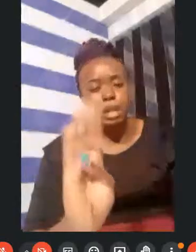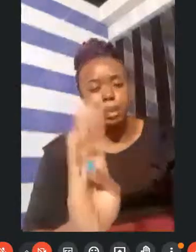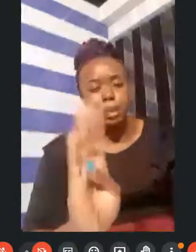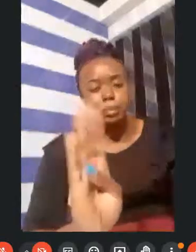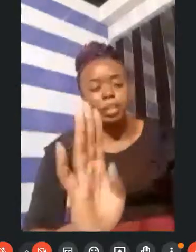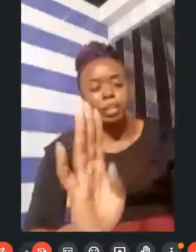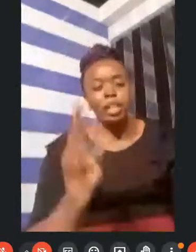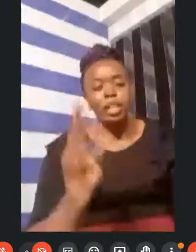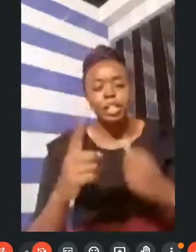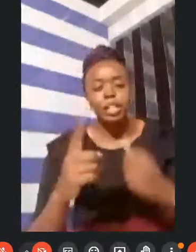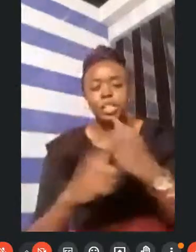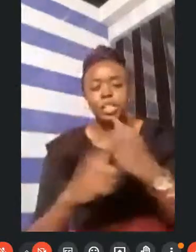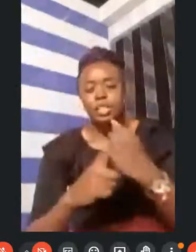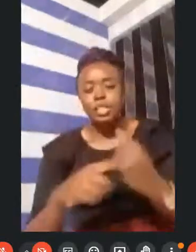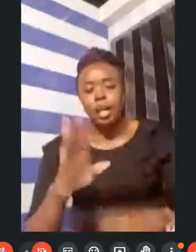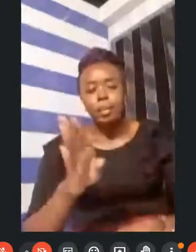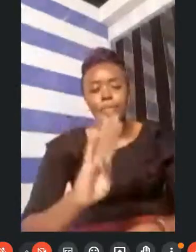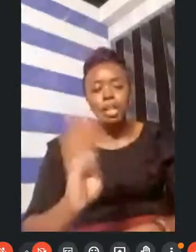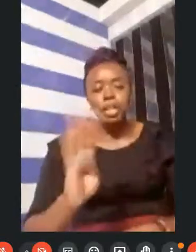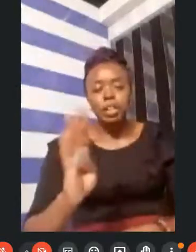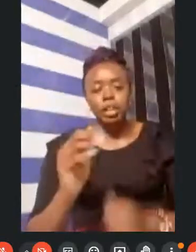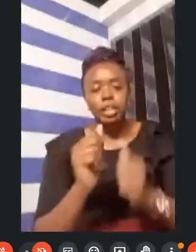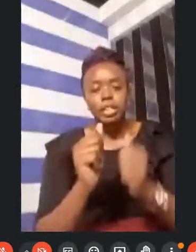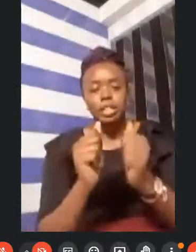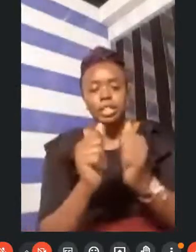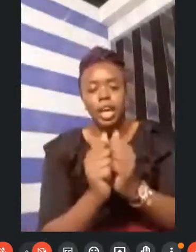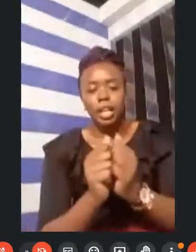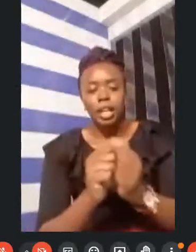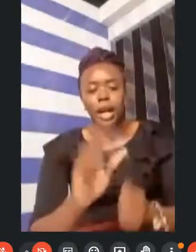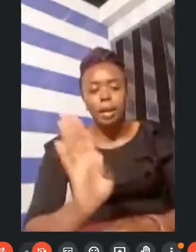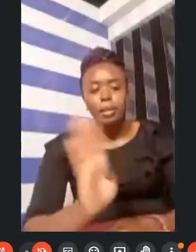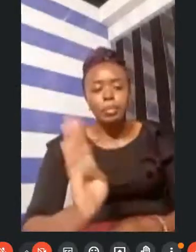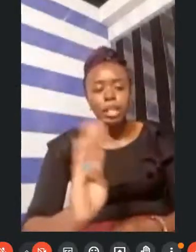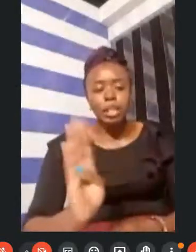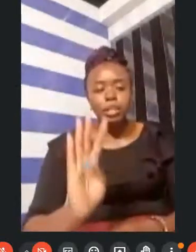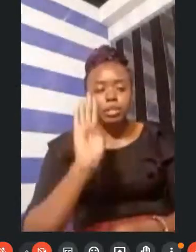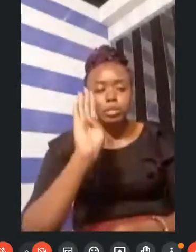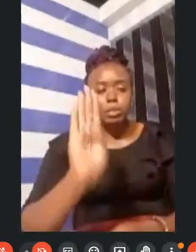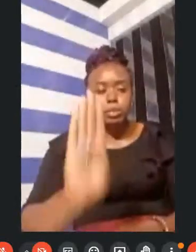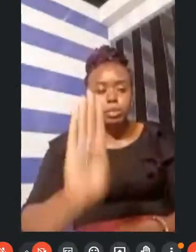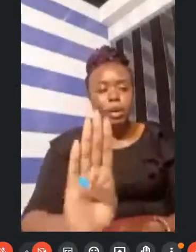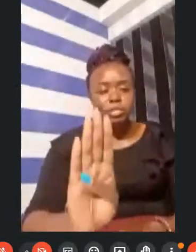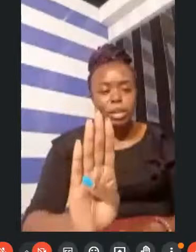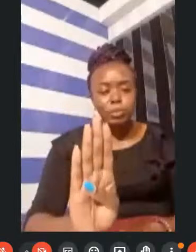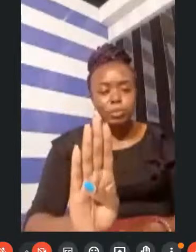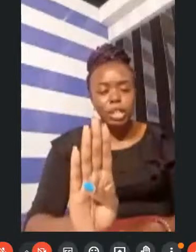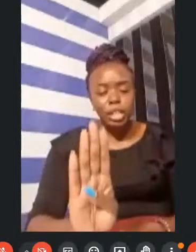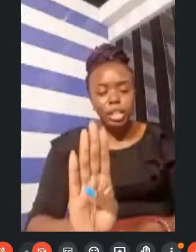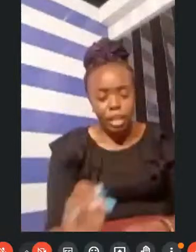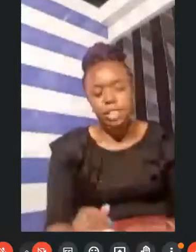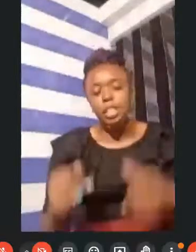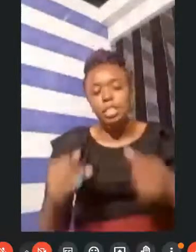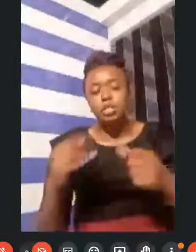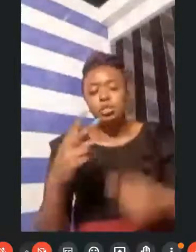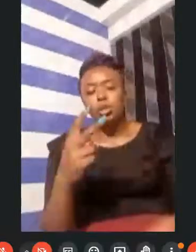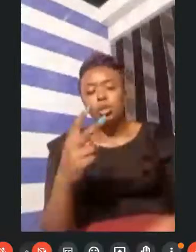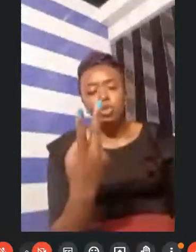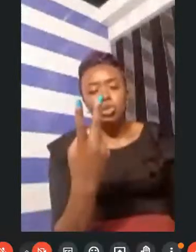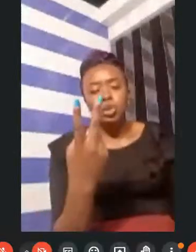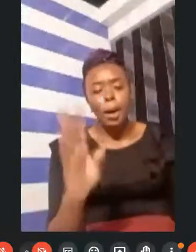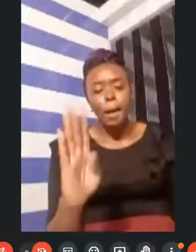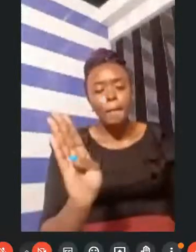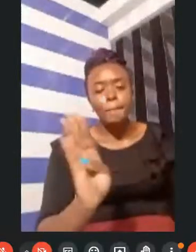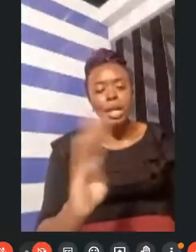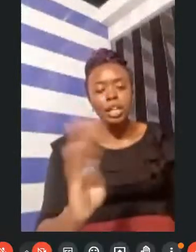billion is B, billion. 6 billion, 10 billion. You remember our alphabet B? Yes.